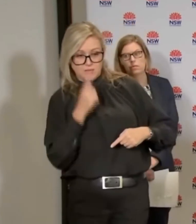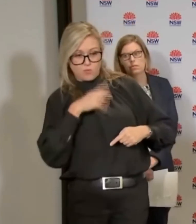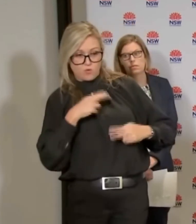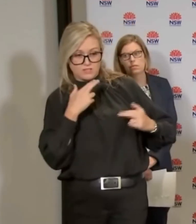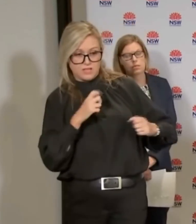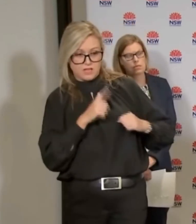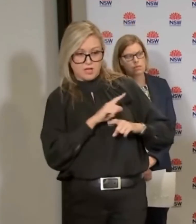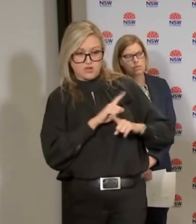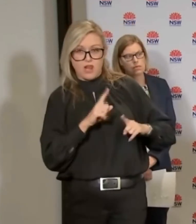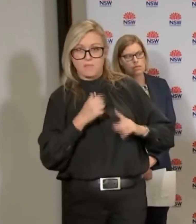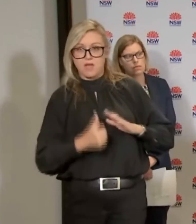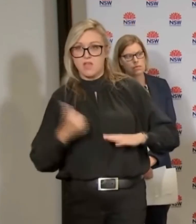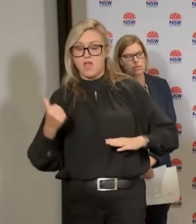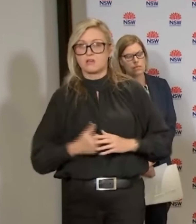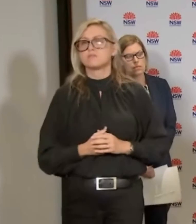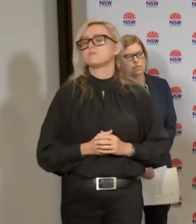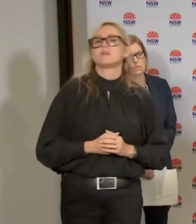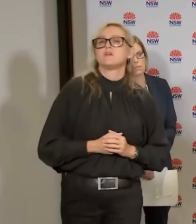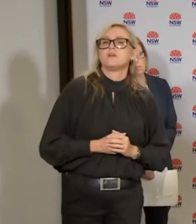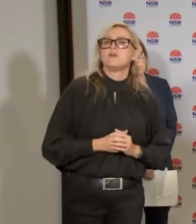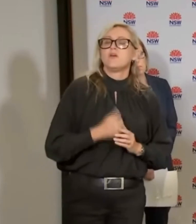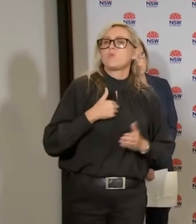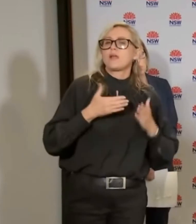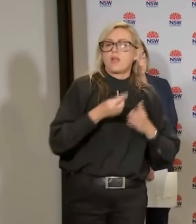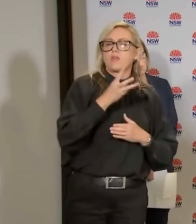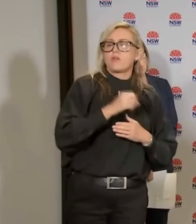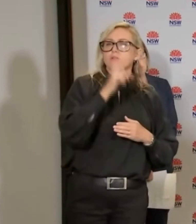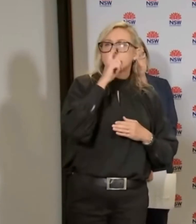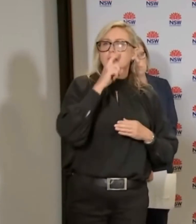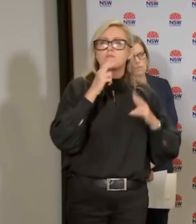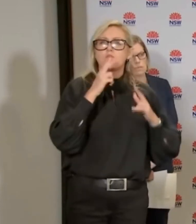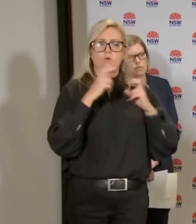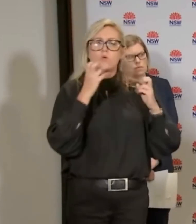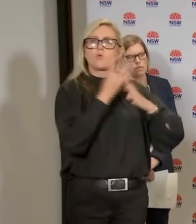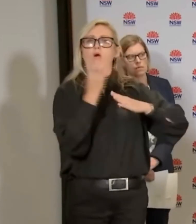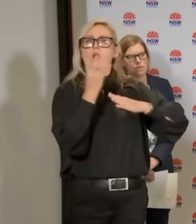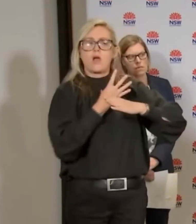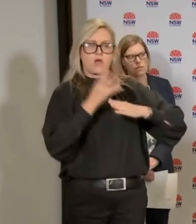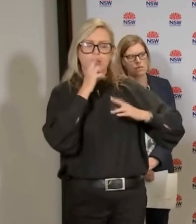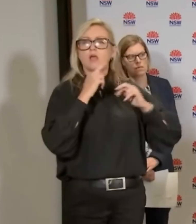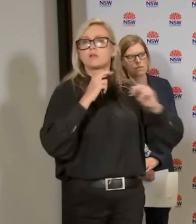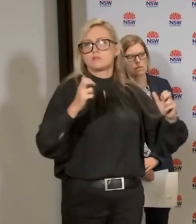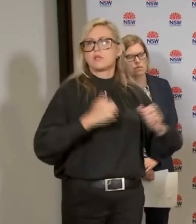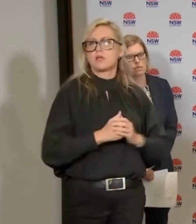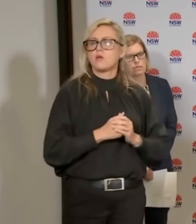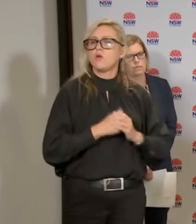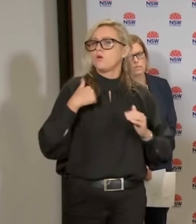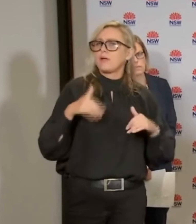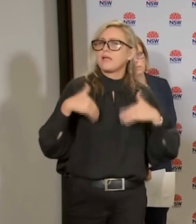well. We give you the best health advice. We tell you what's in the public health orders, and then we leave it to our community,